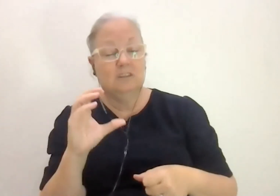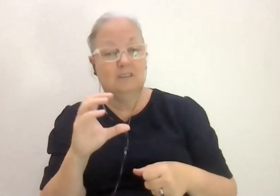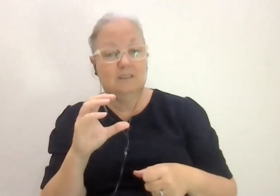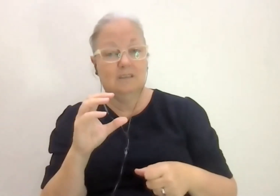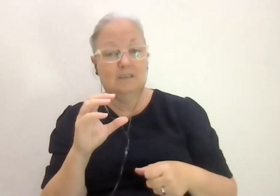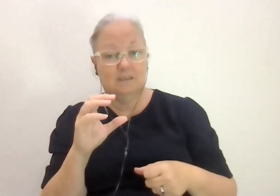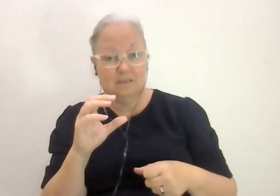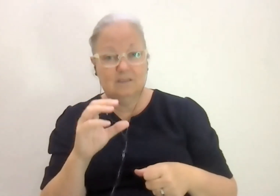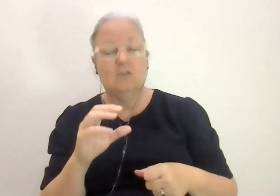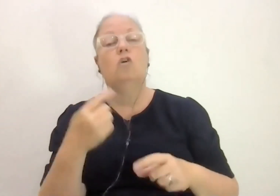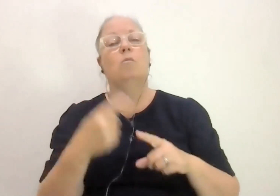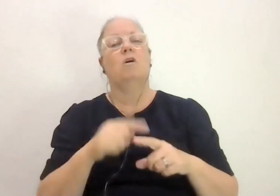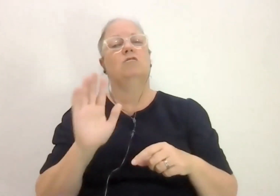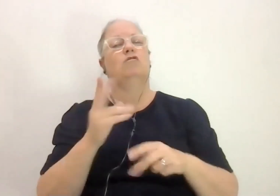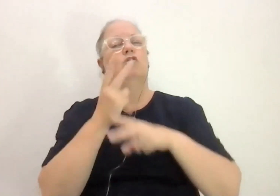care package.